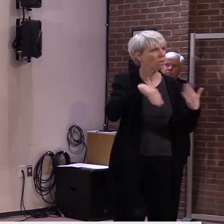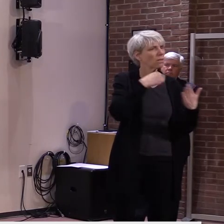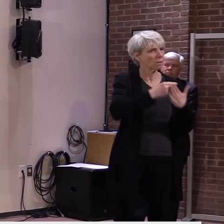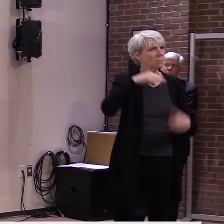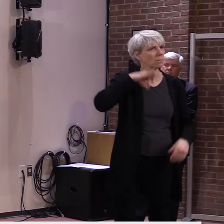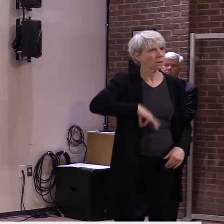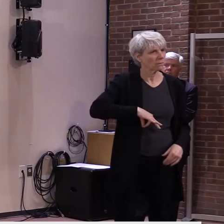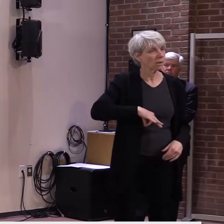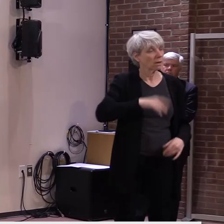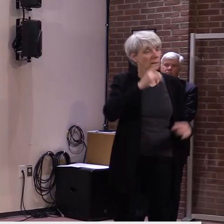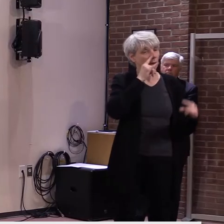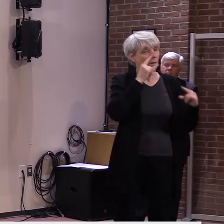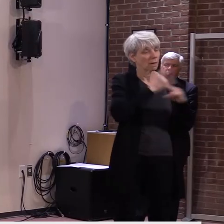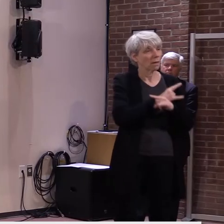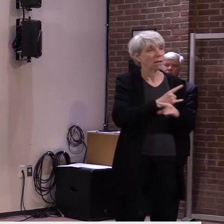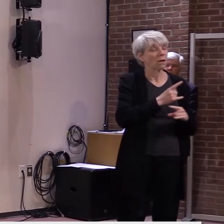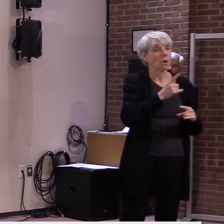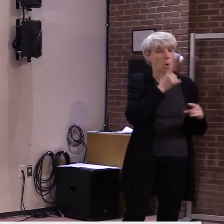more elected